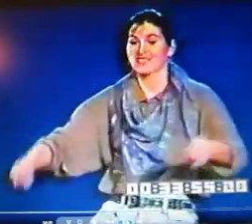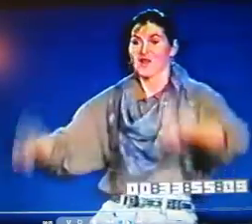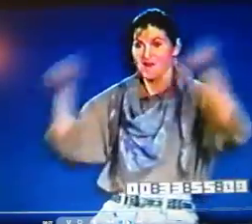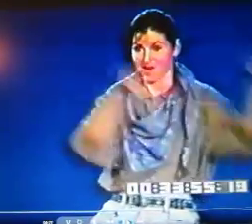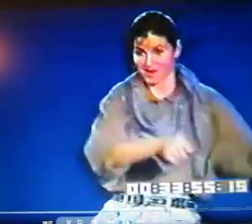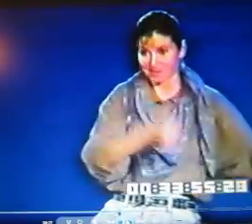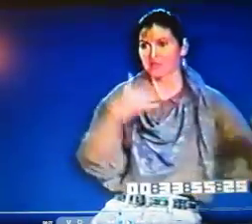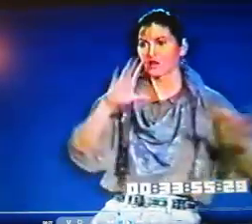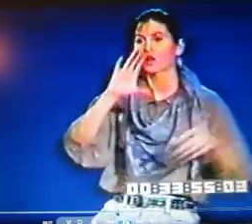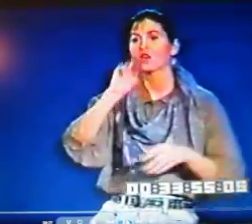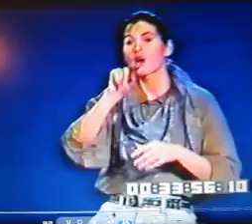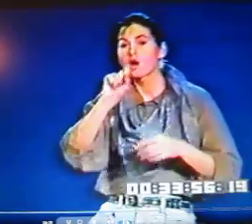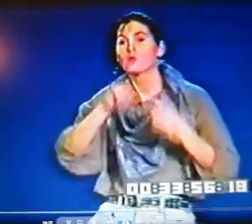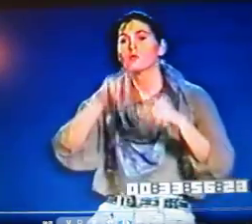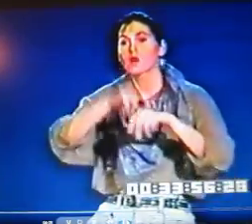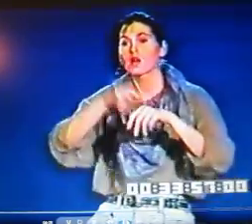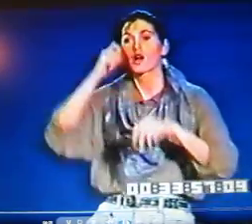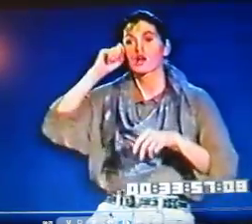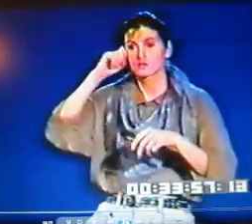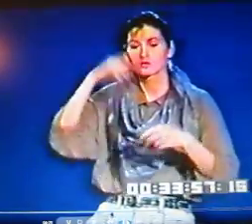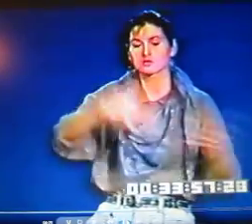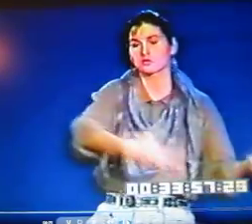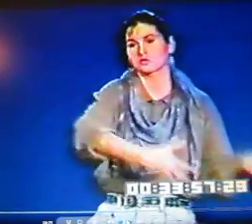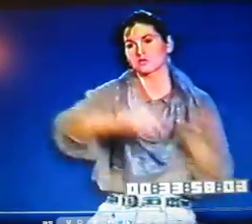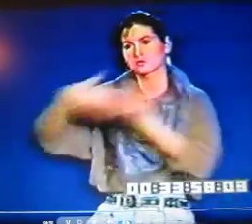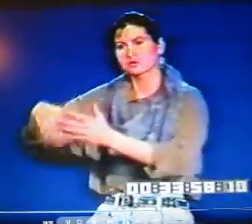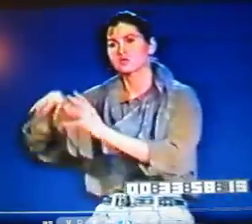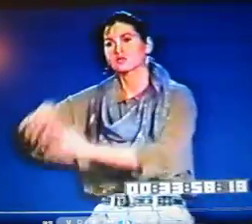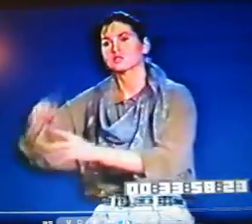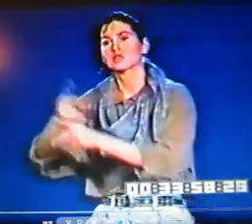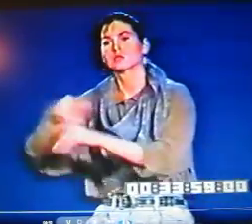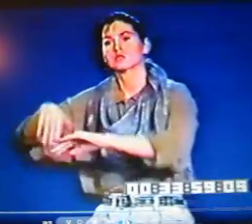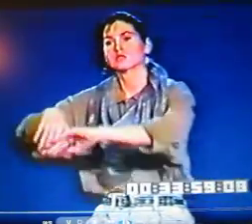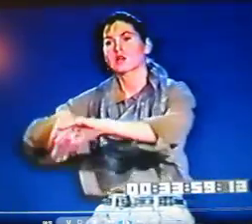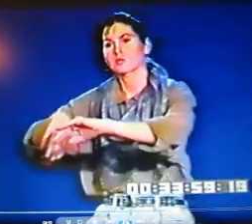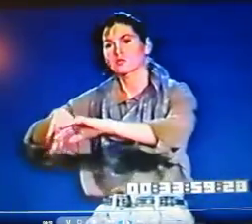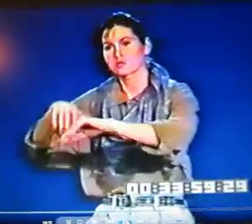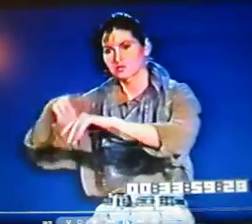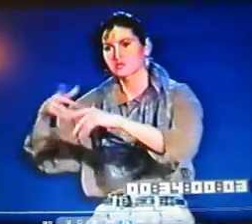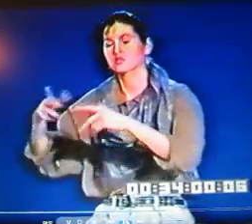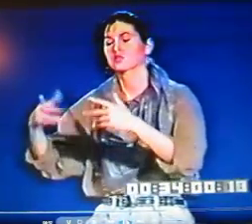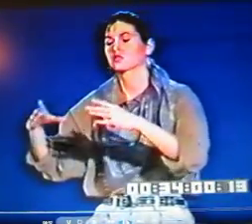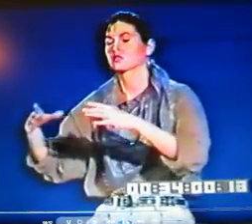hour to an hour and a half. So we're going to take the fish out and the vegetables, and we're going to keep the vegetables separate.